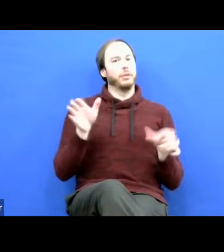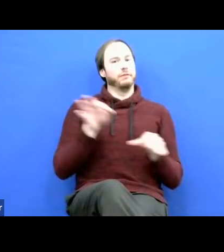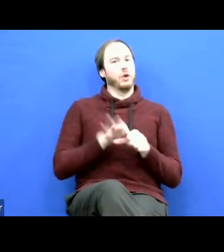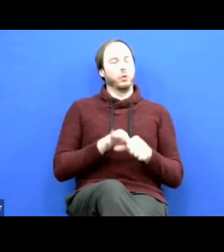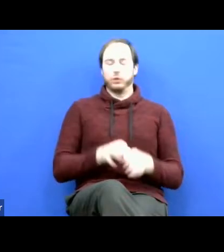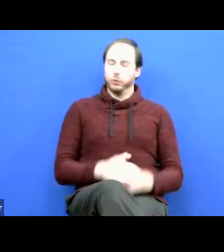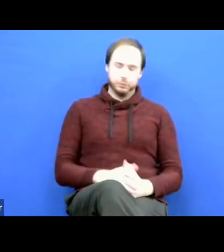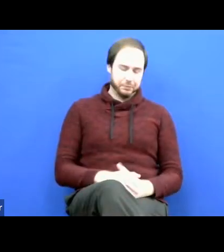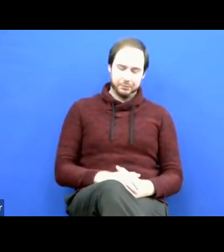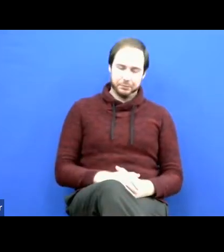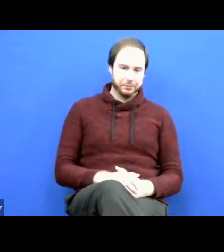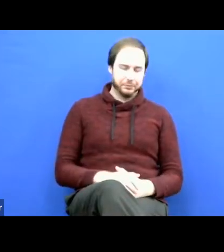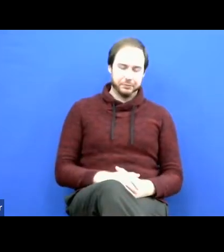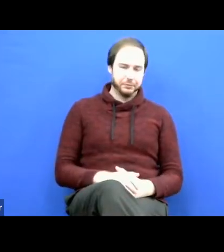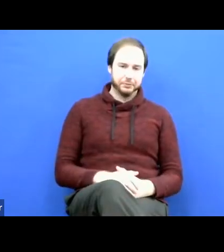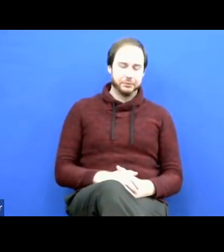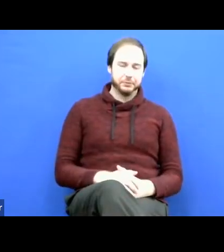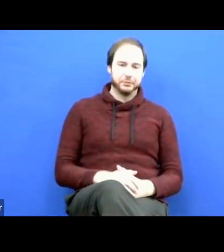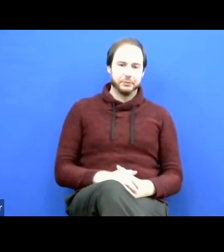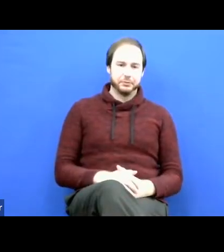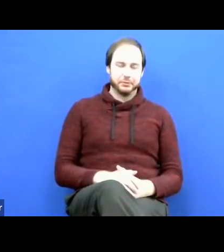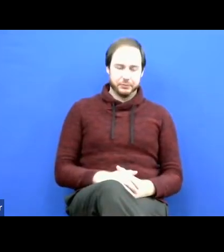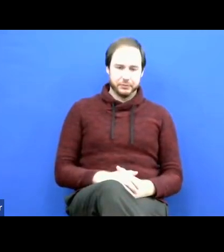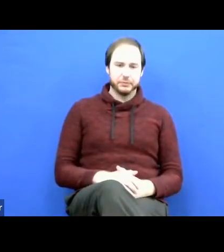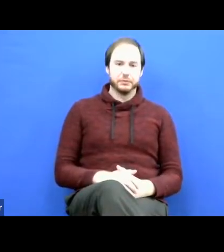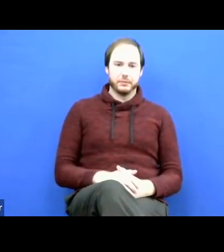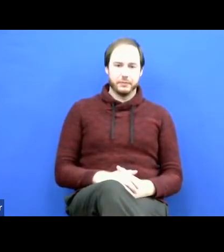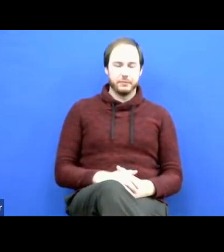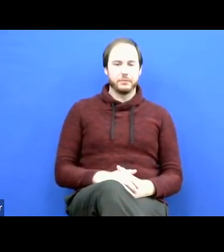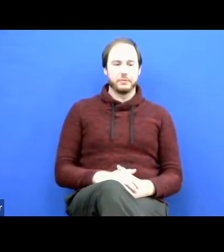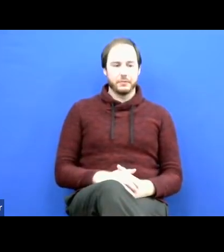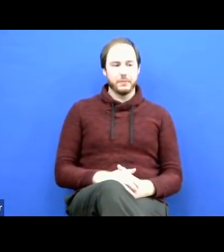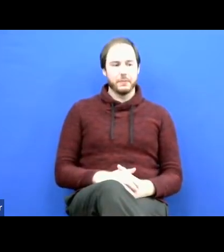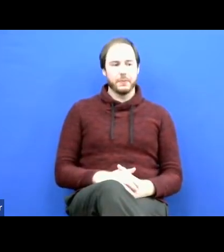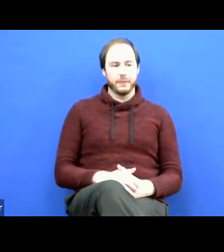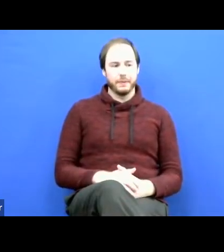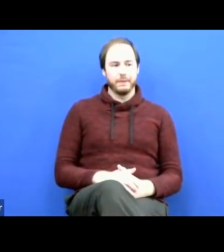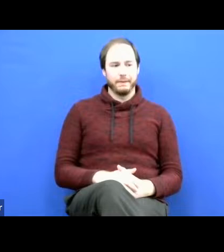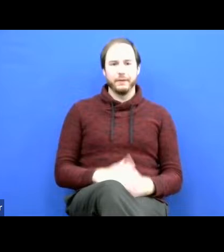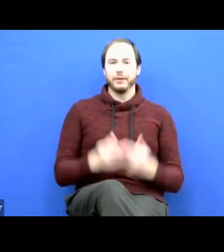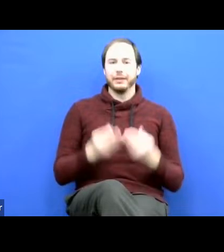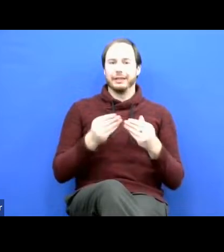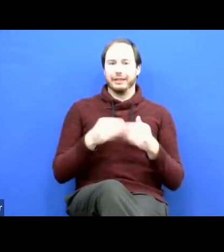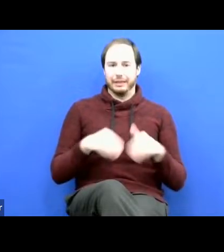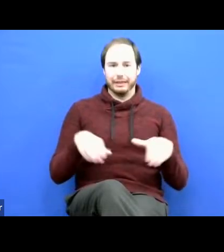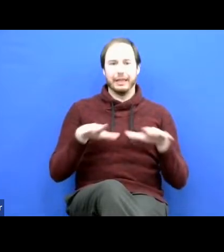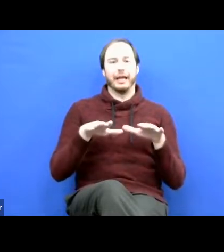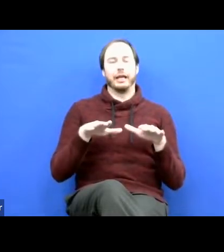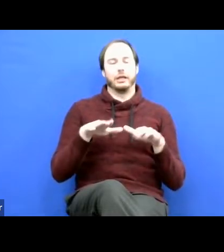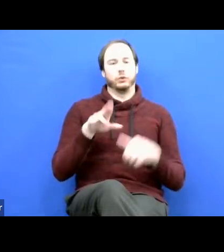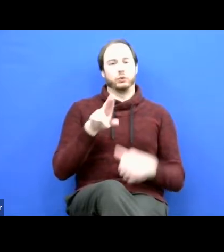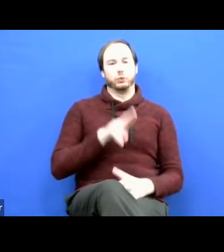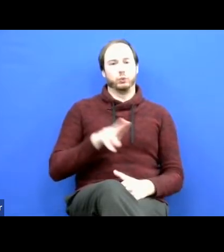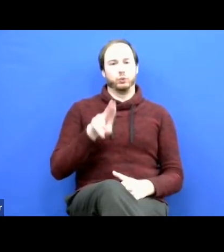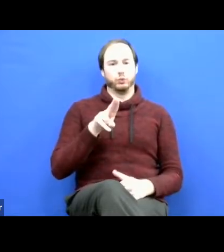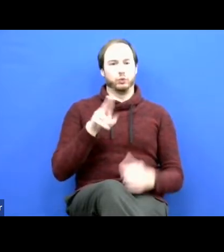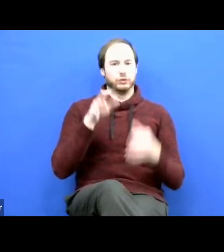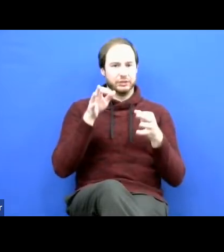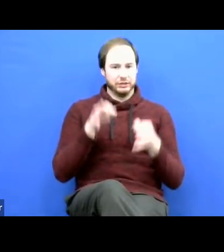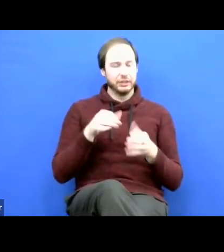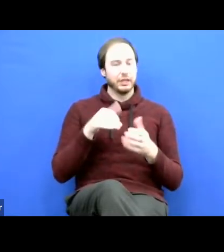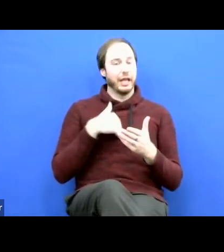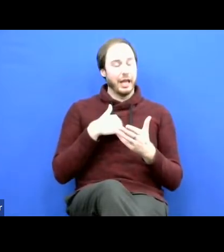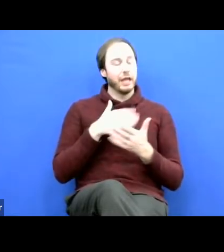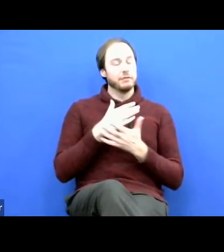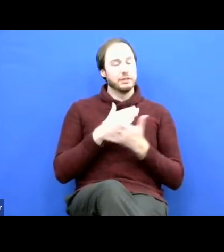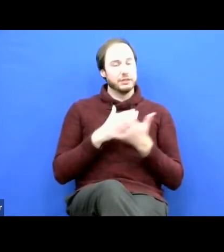not. It's not a public vote. There are specific with it's a land use decision. There are specific